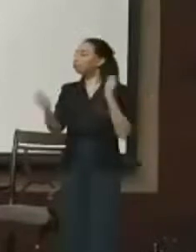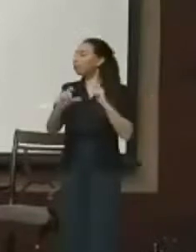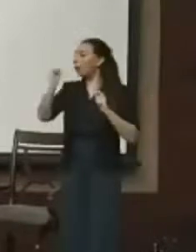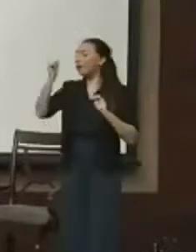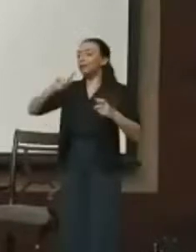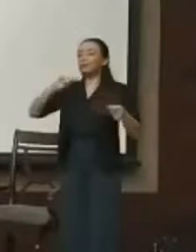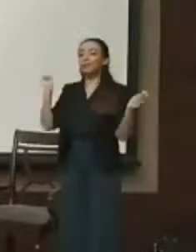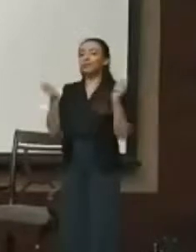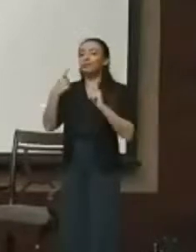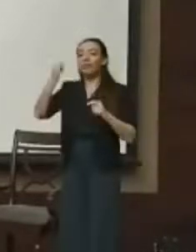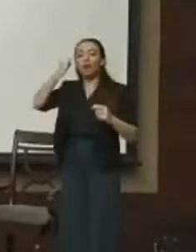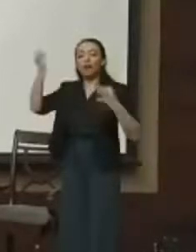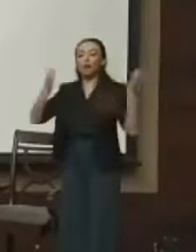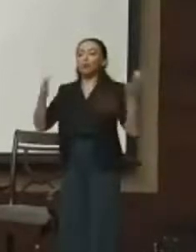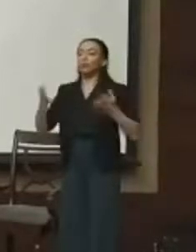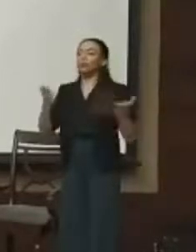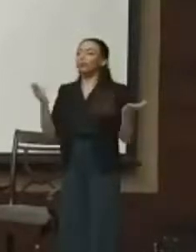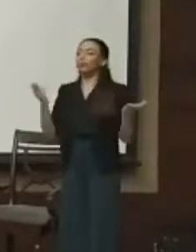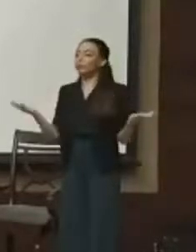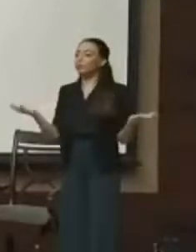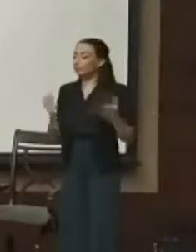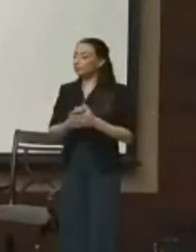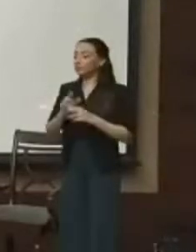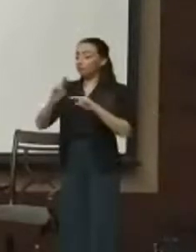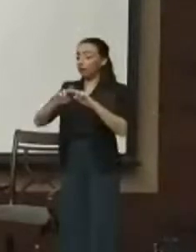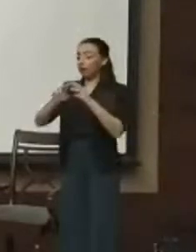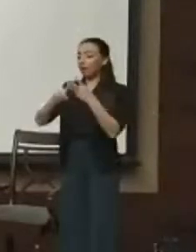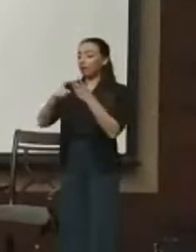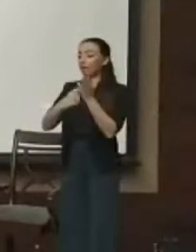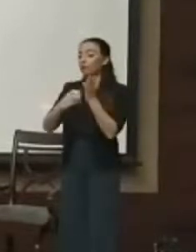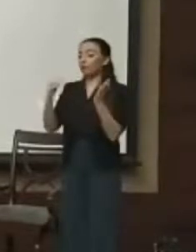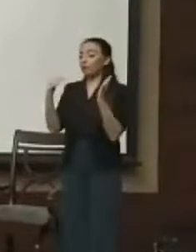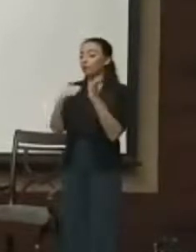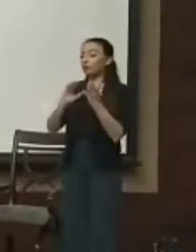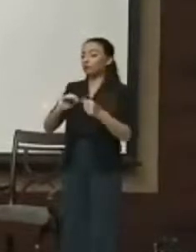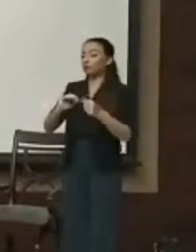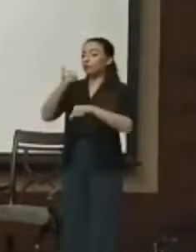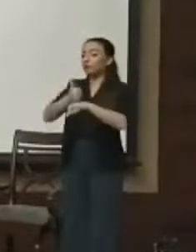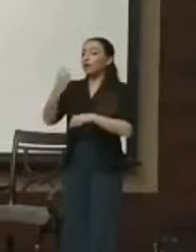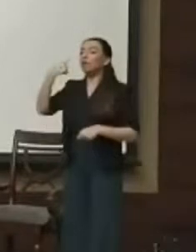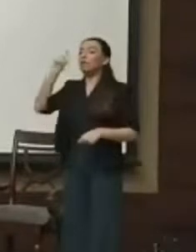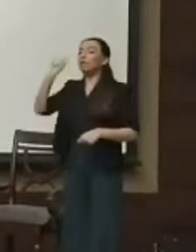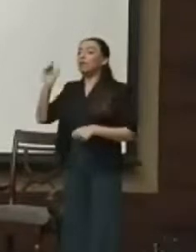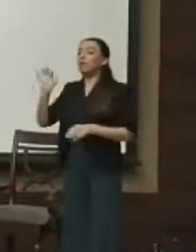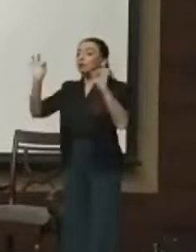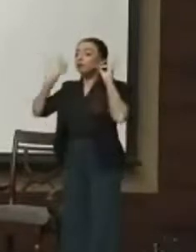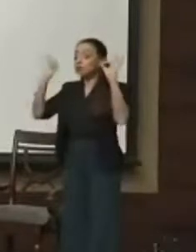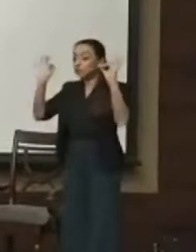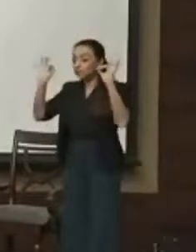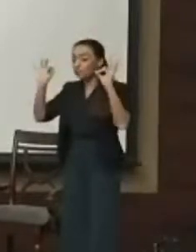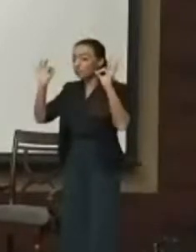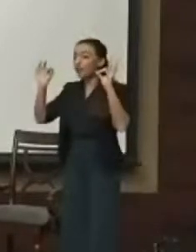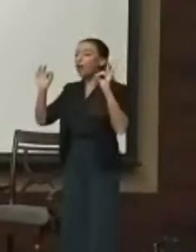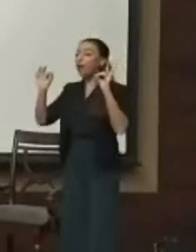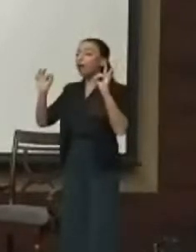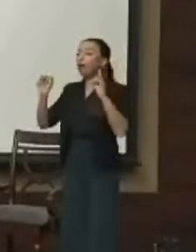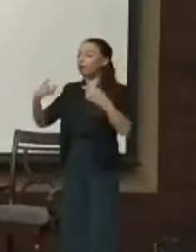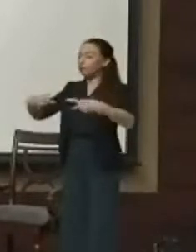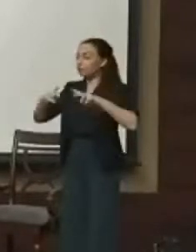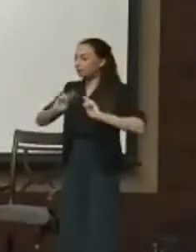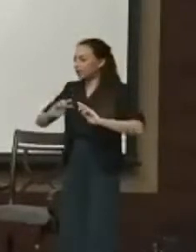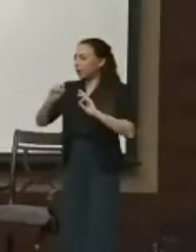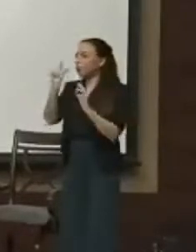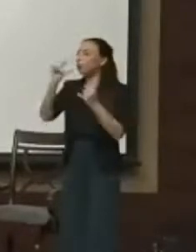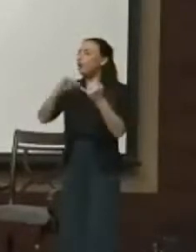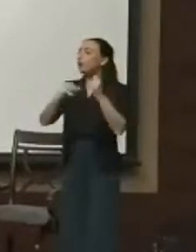into an innovation hub. Feroz is the chairperson on the board of Special Listern